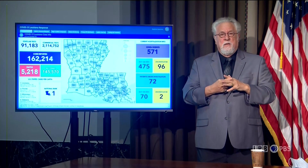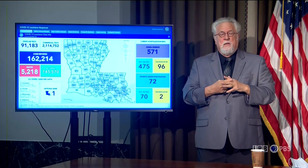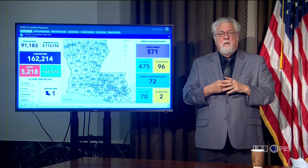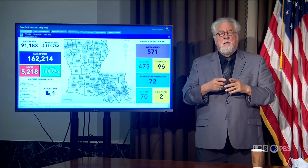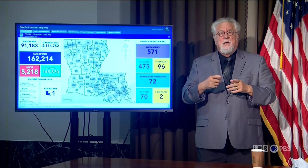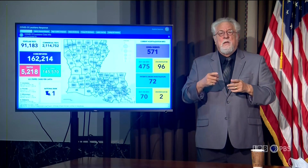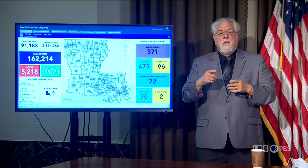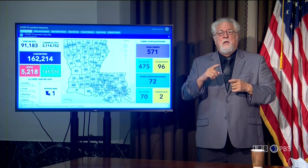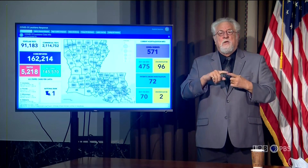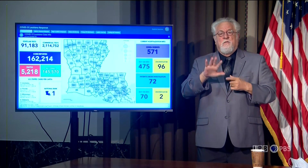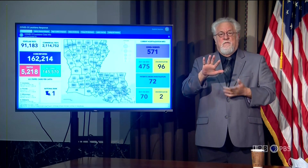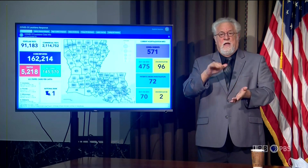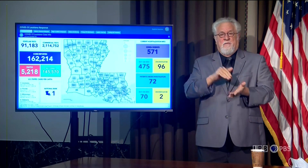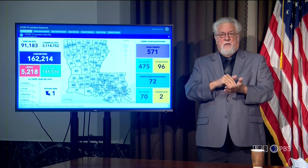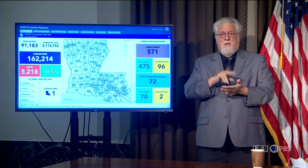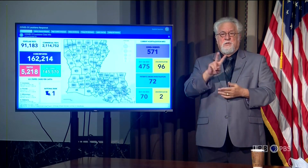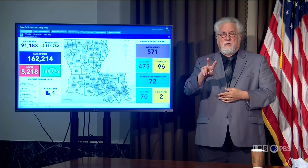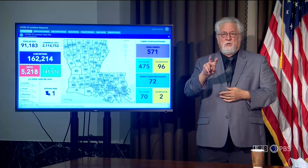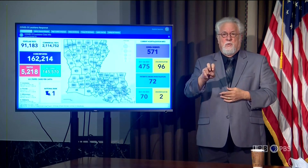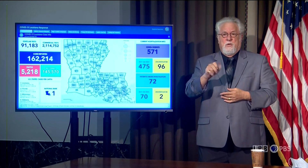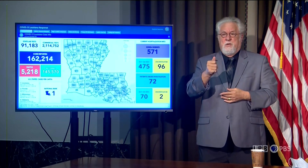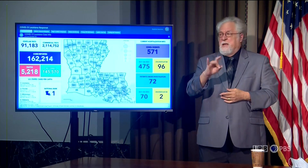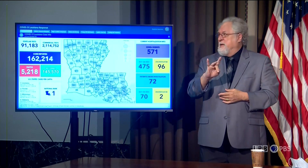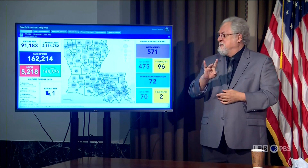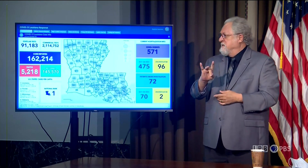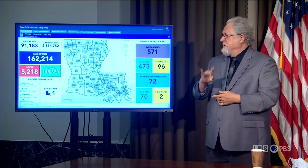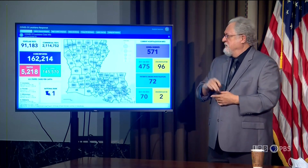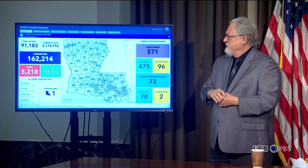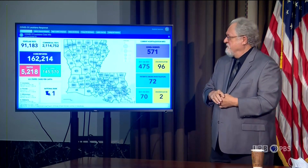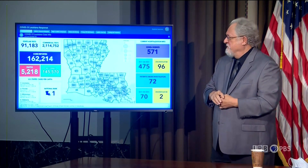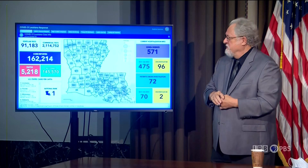public health emergency to 5,218.